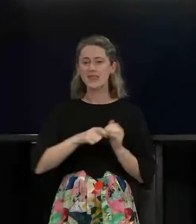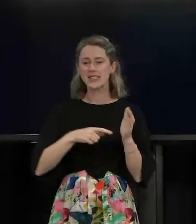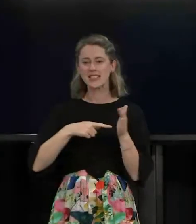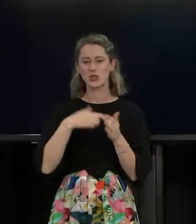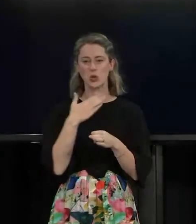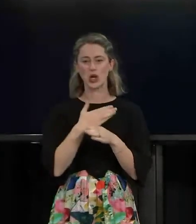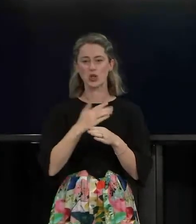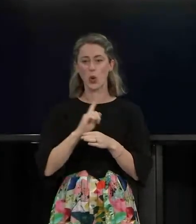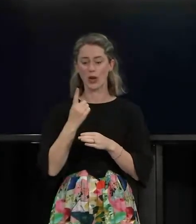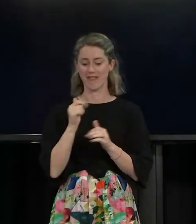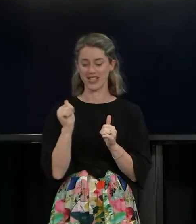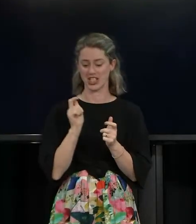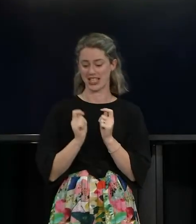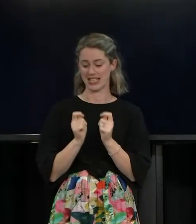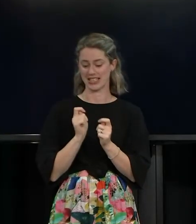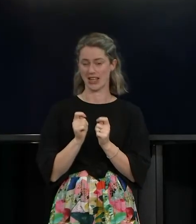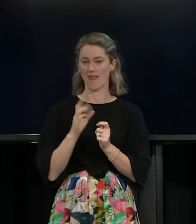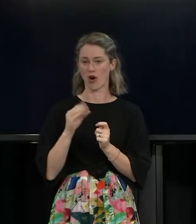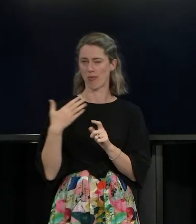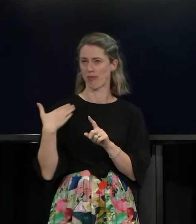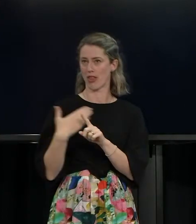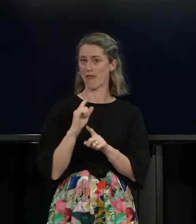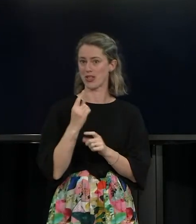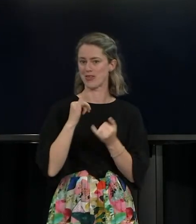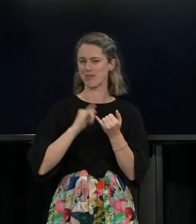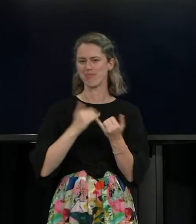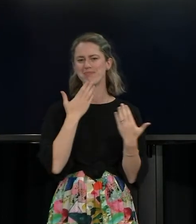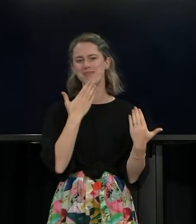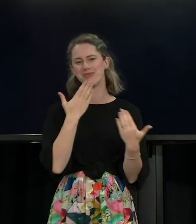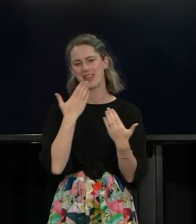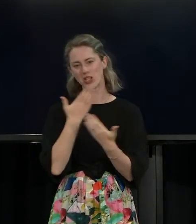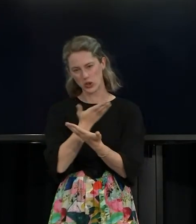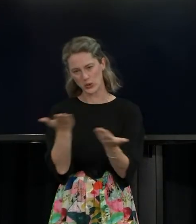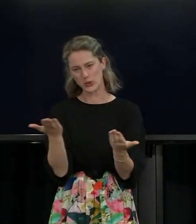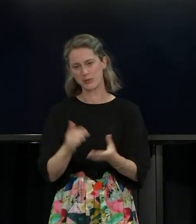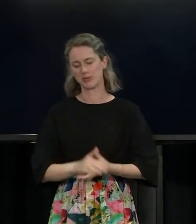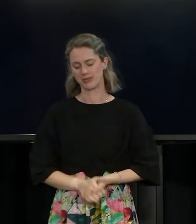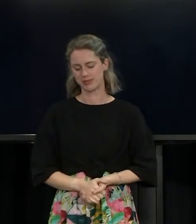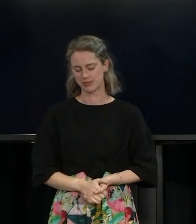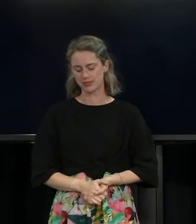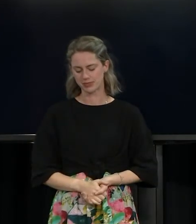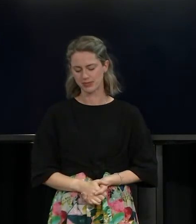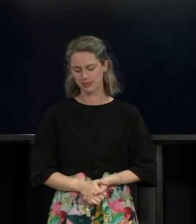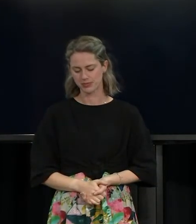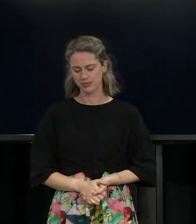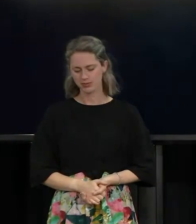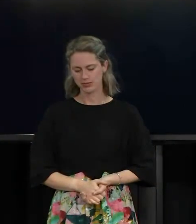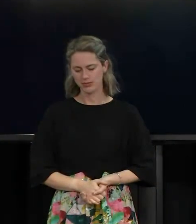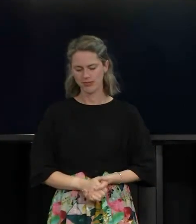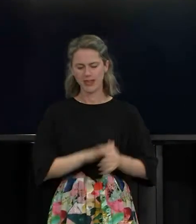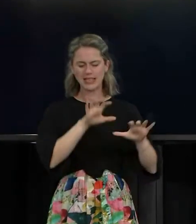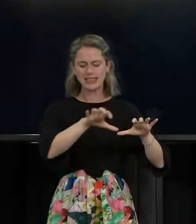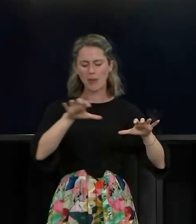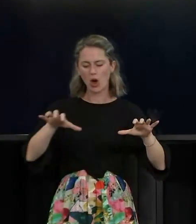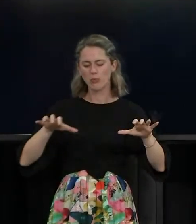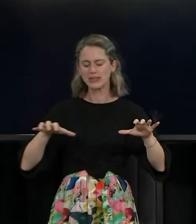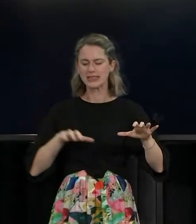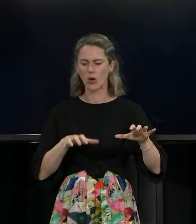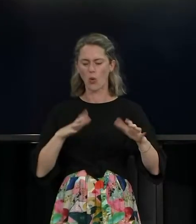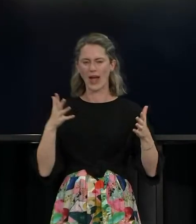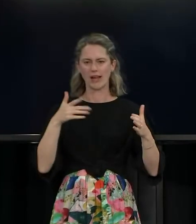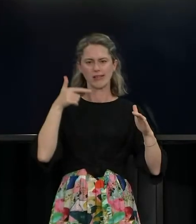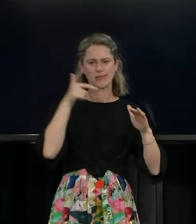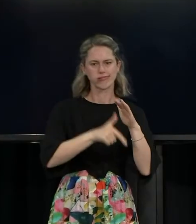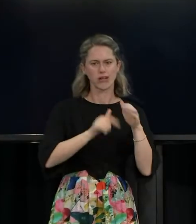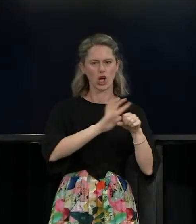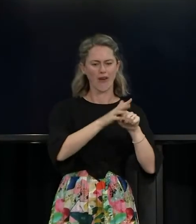been tested since the 1st of September, so thank you very much to all of those people. Our suburbs of interest, where there is